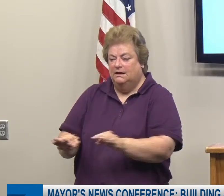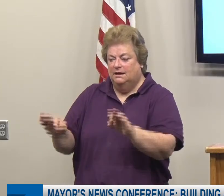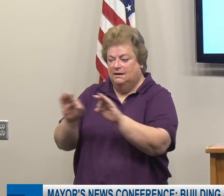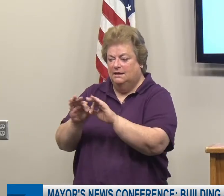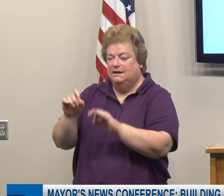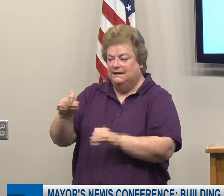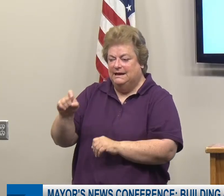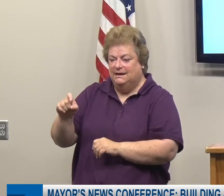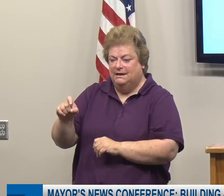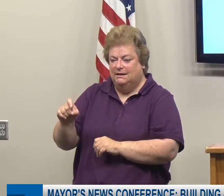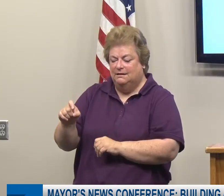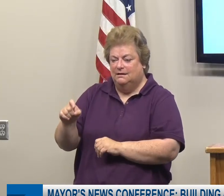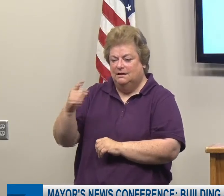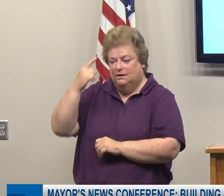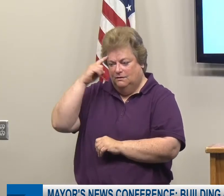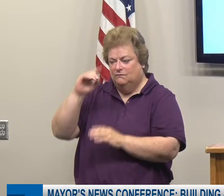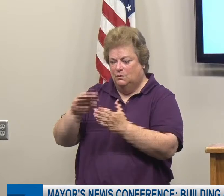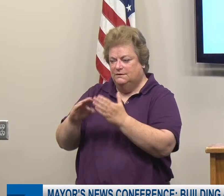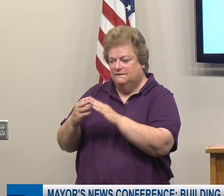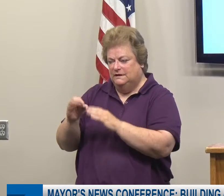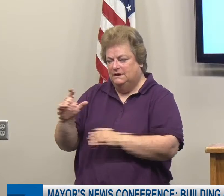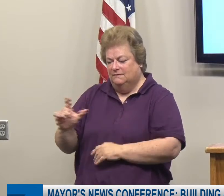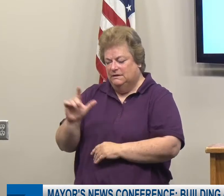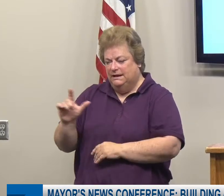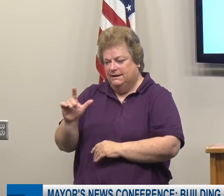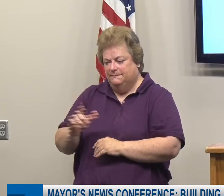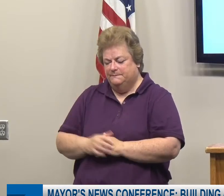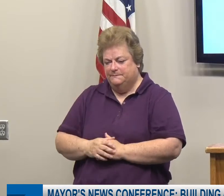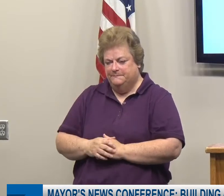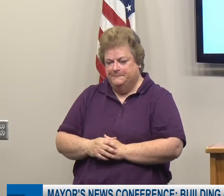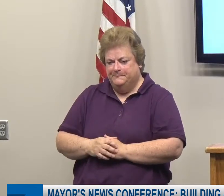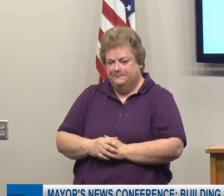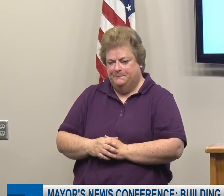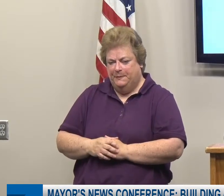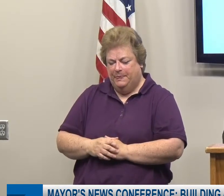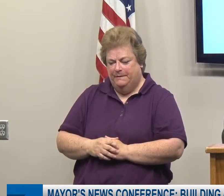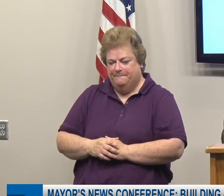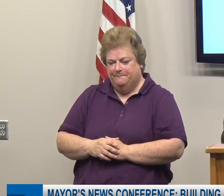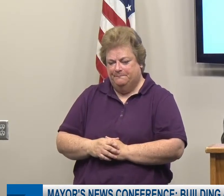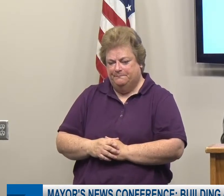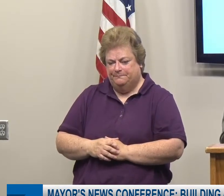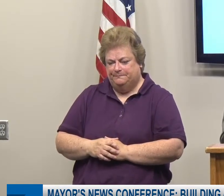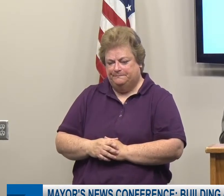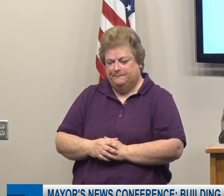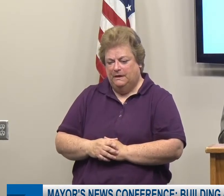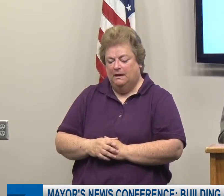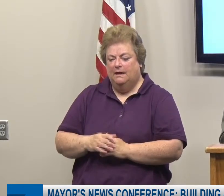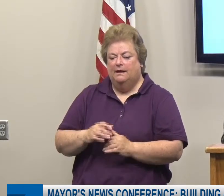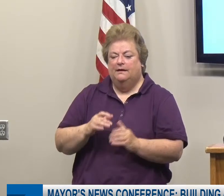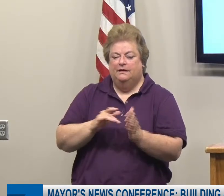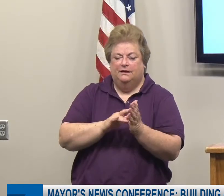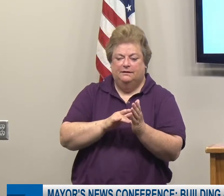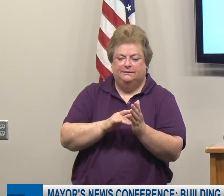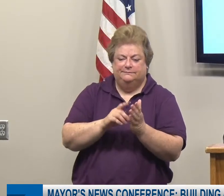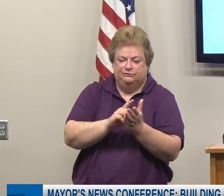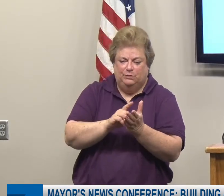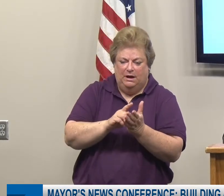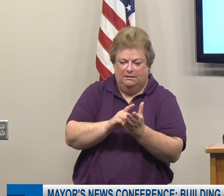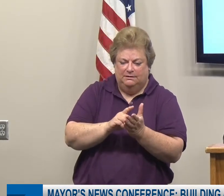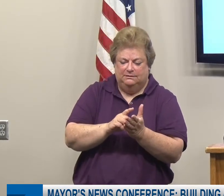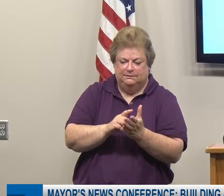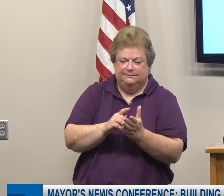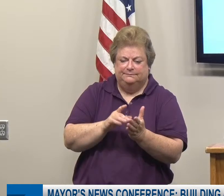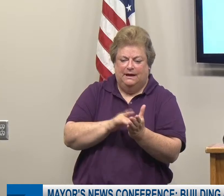need to the city of Lincoln. In addition, substance abuse.